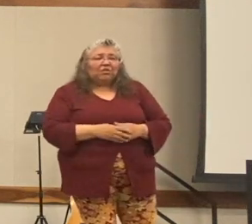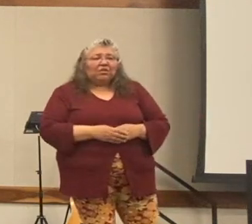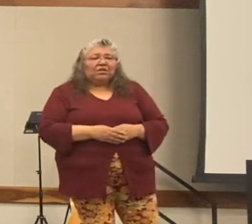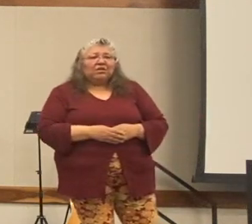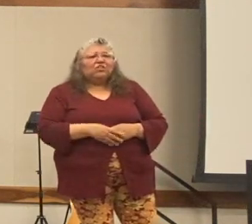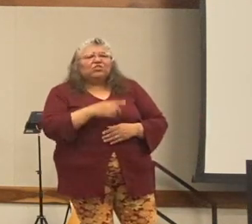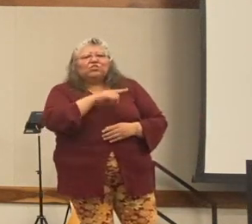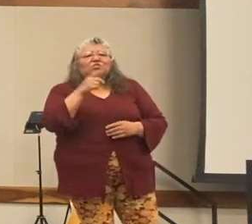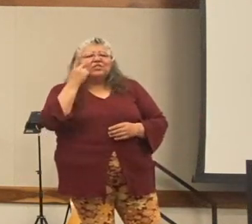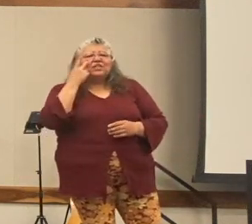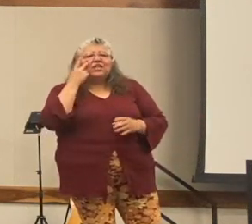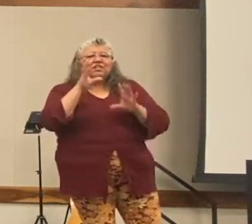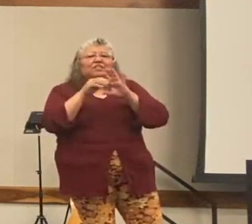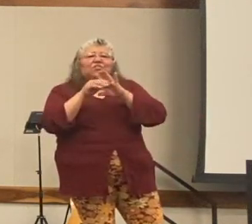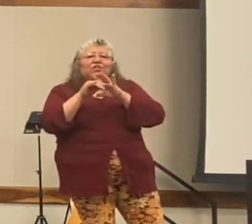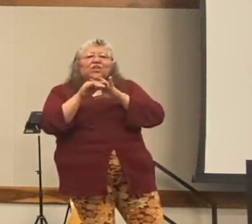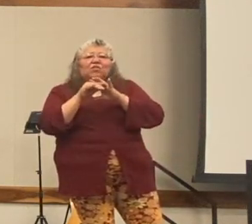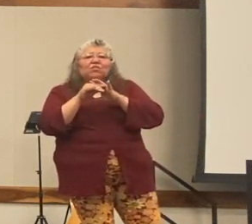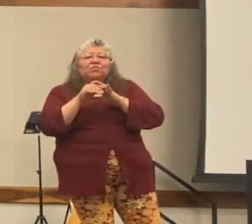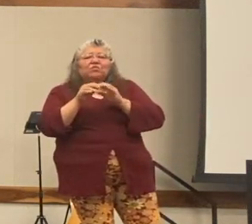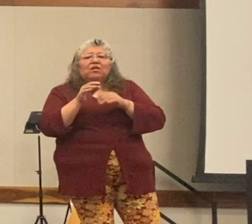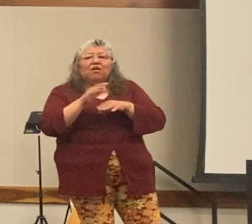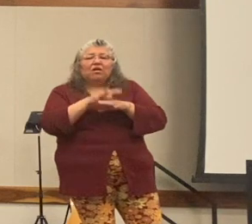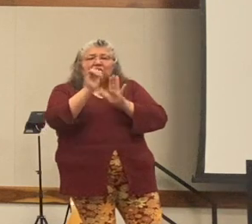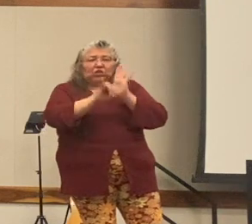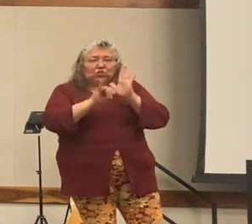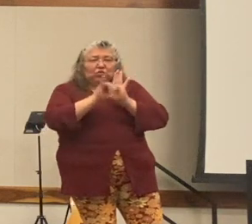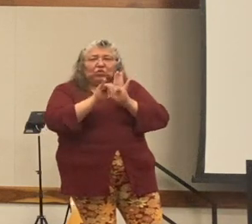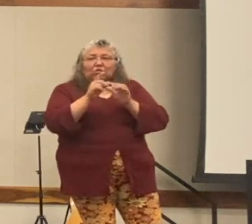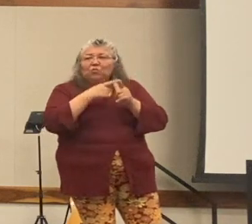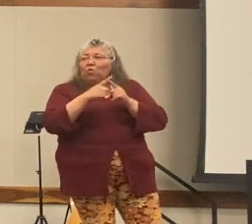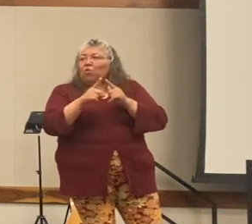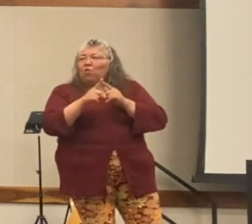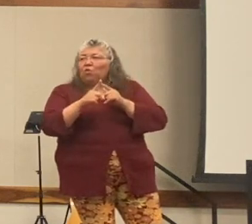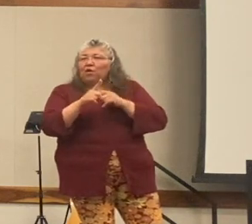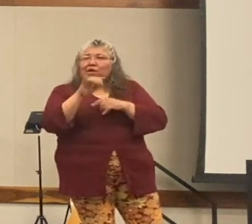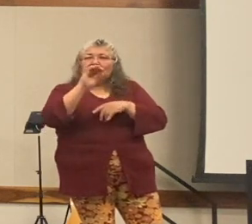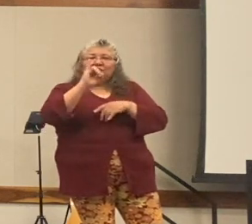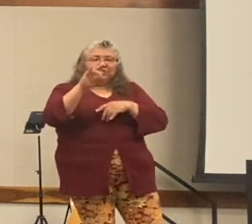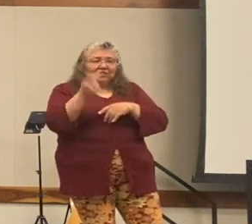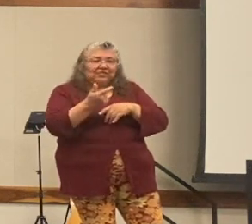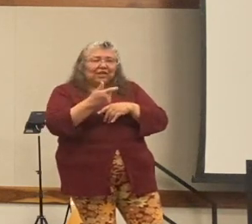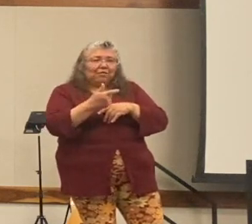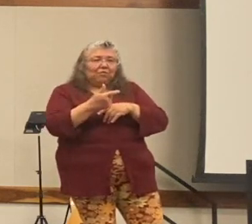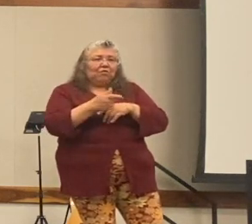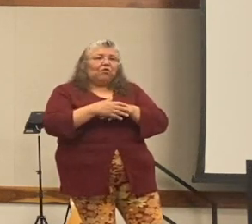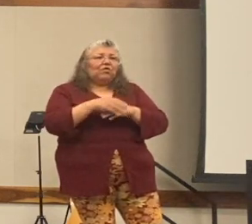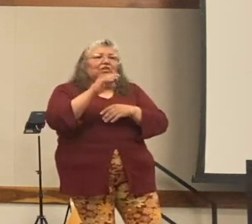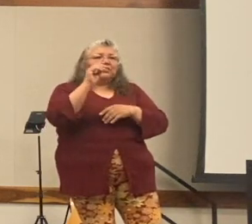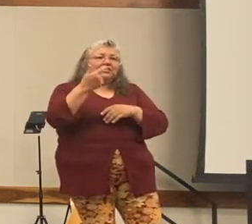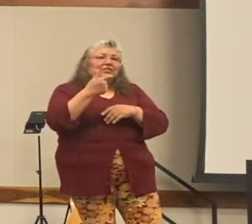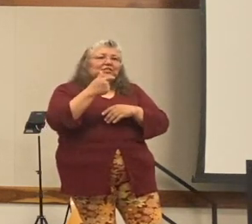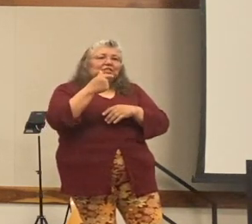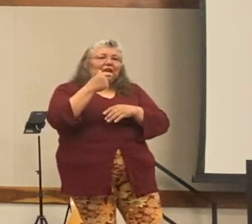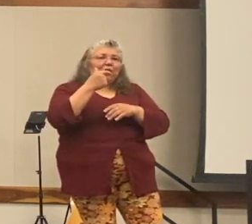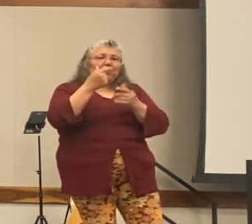Yes. Do you ever see those videos, whether it be on YouTube or InstaSnap or Snapgram